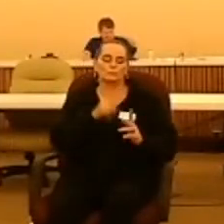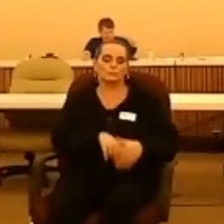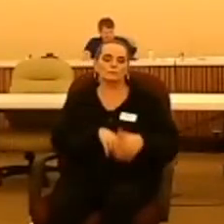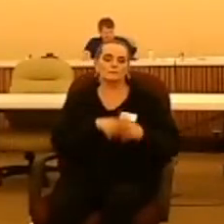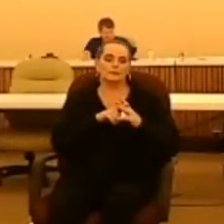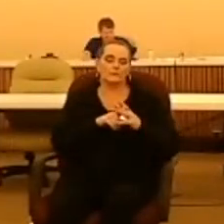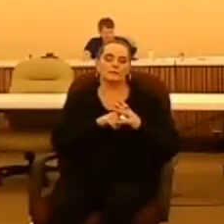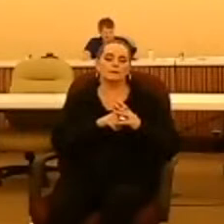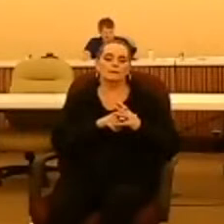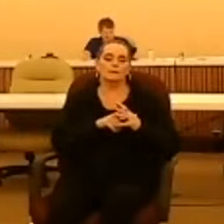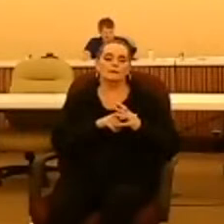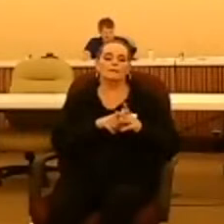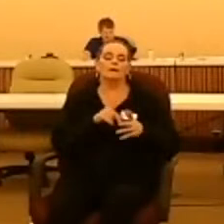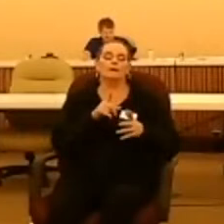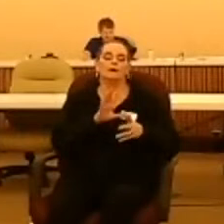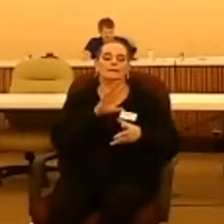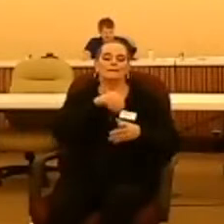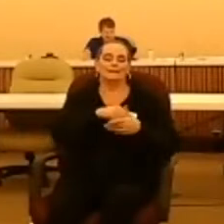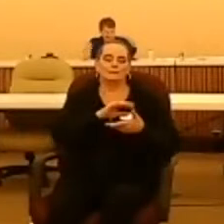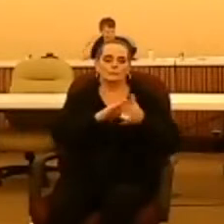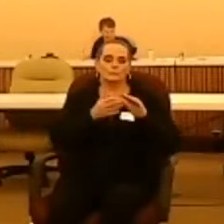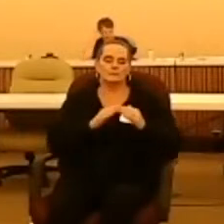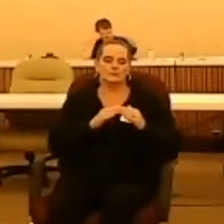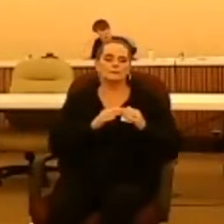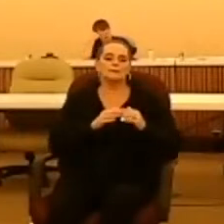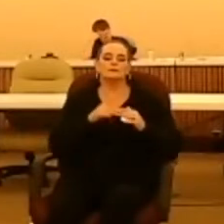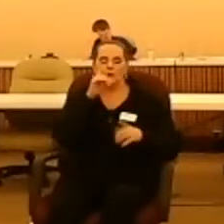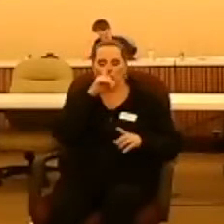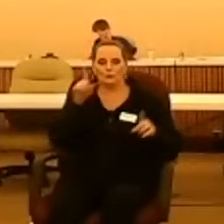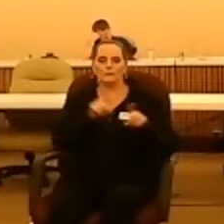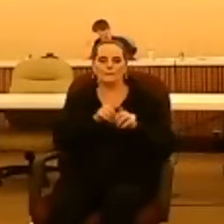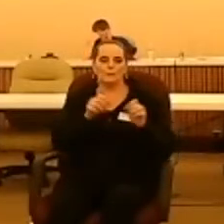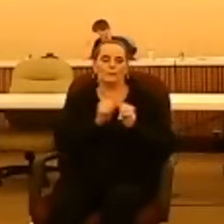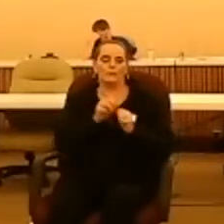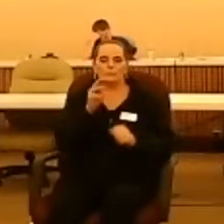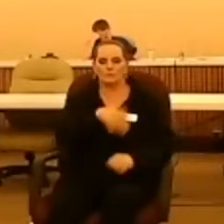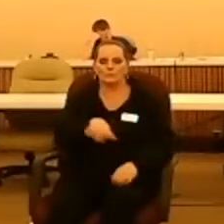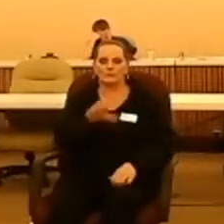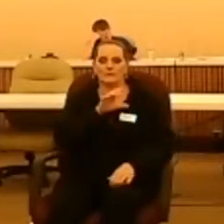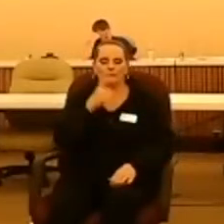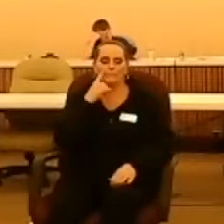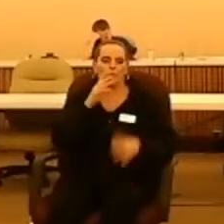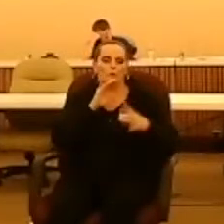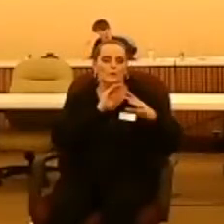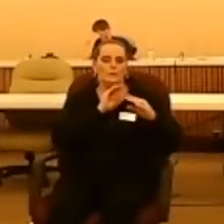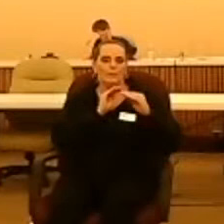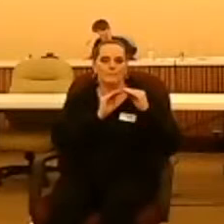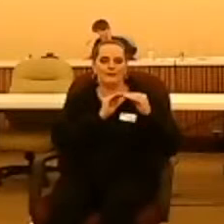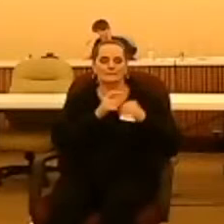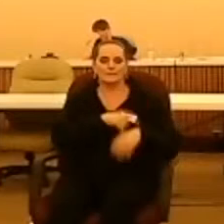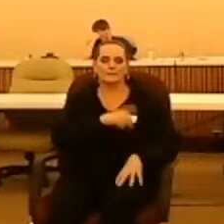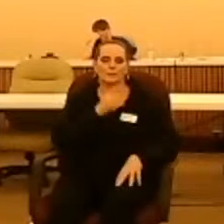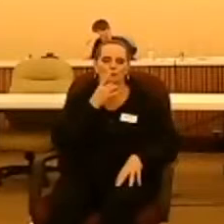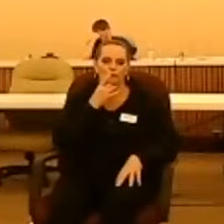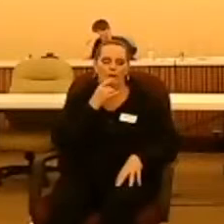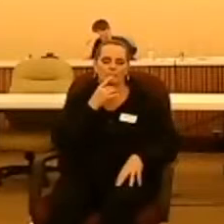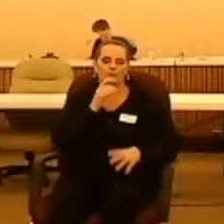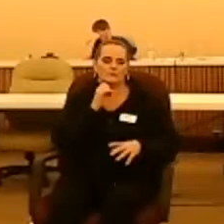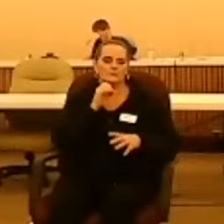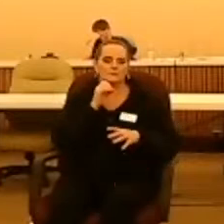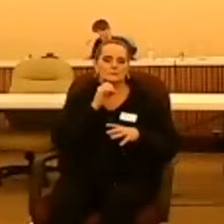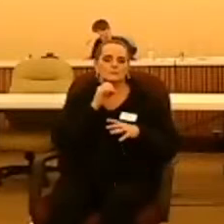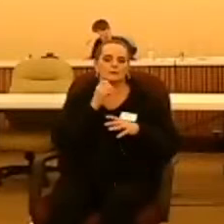an intermunicipal amendatory agreement with Monroe County for the maintenance of a traffic signal system at